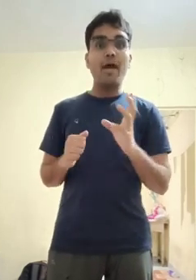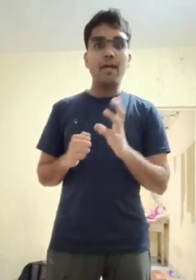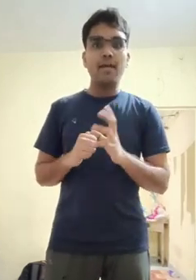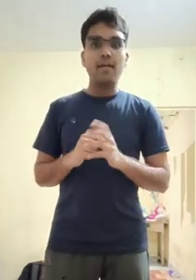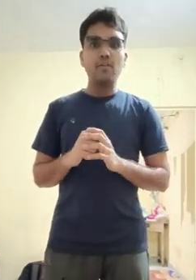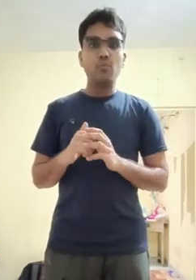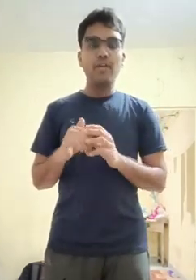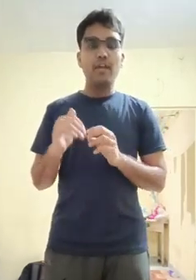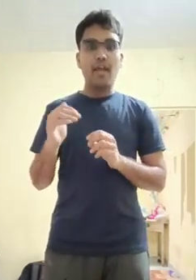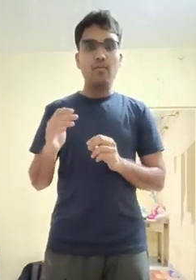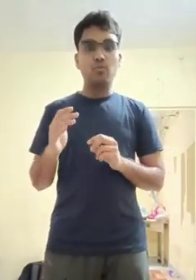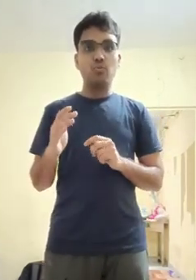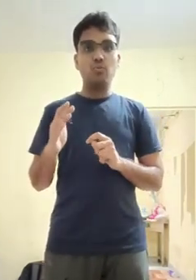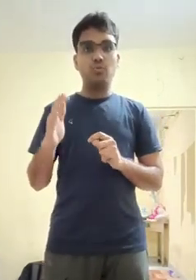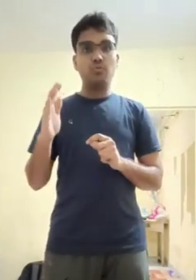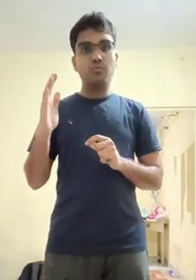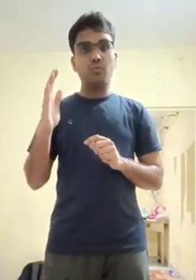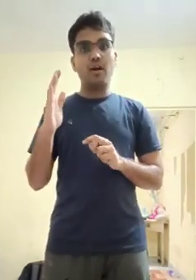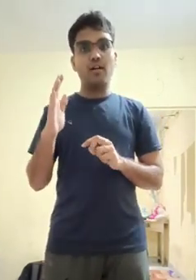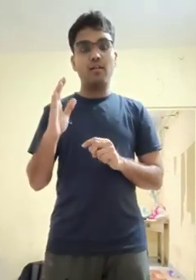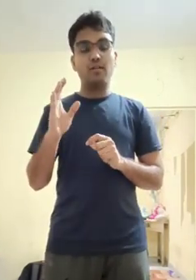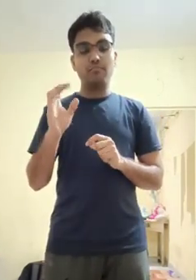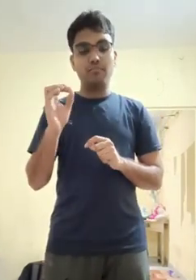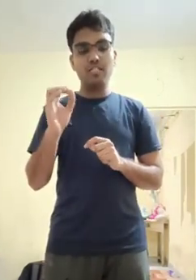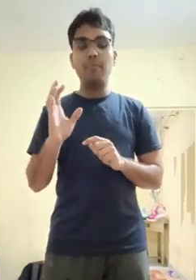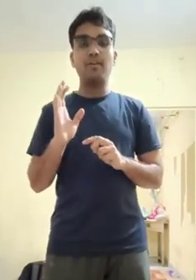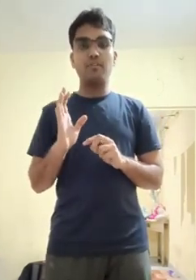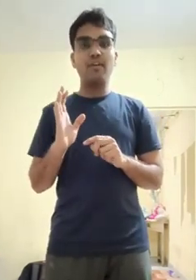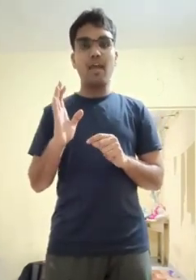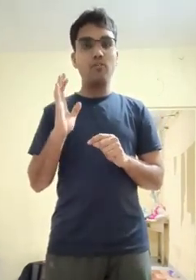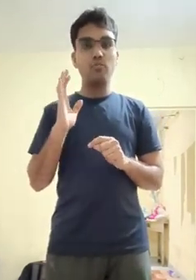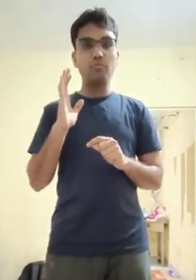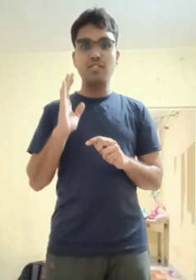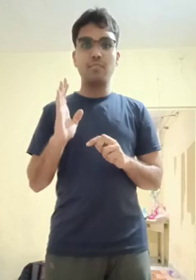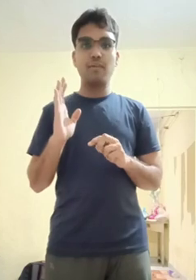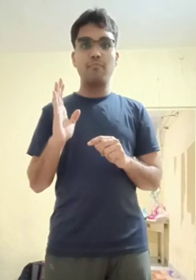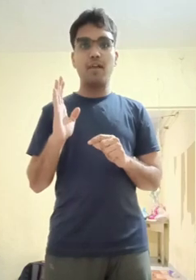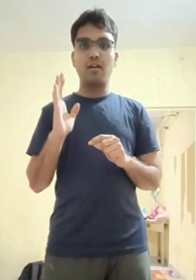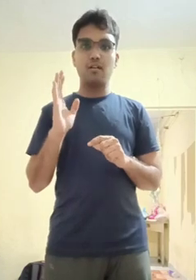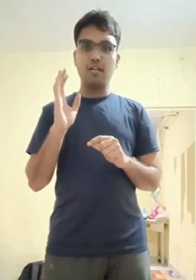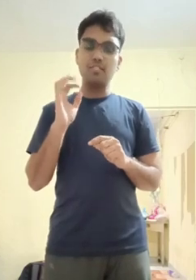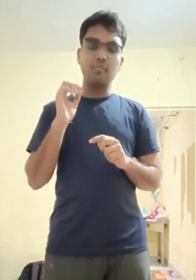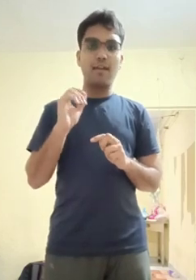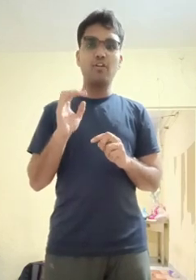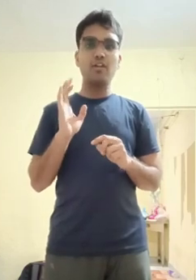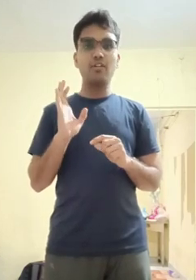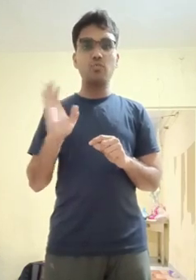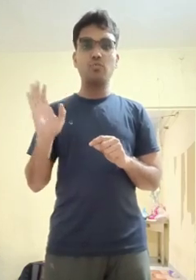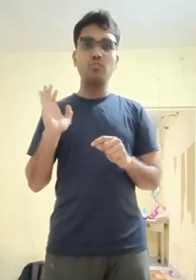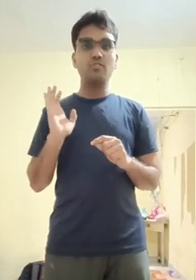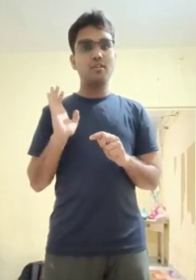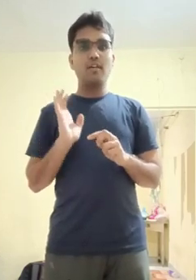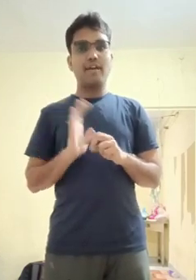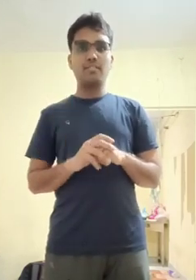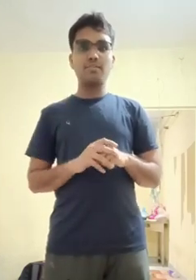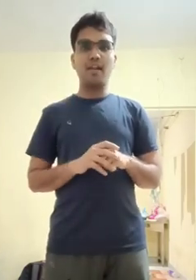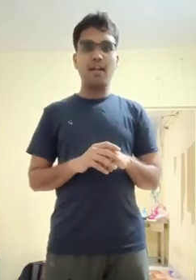why we have to must be we have to must be it's mandatory to use exception